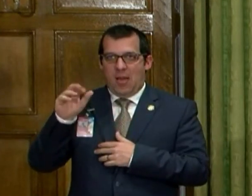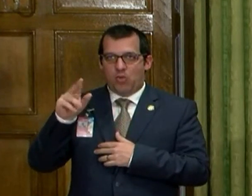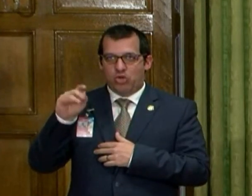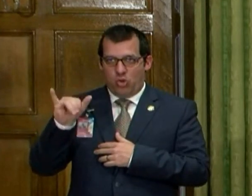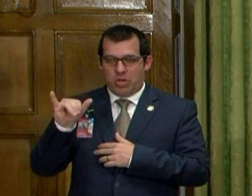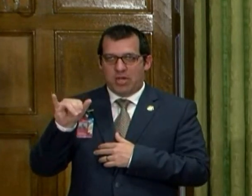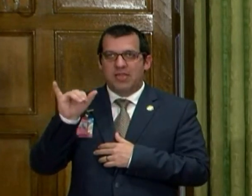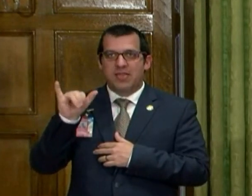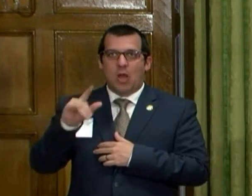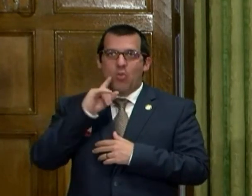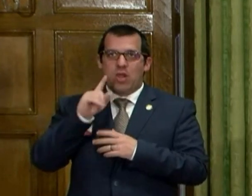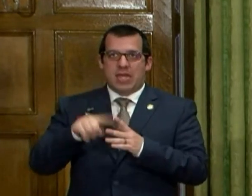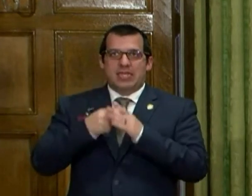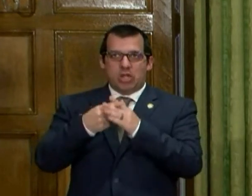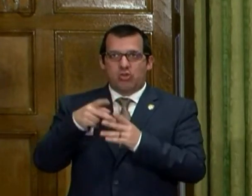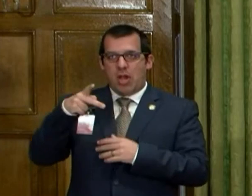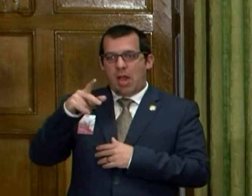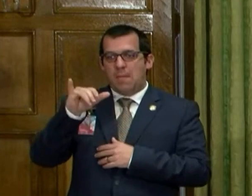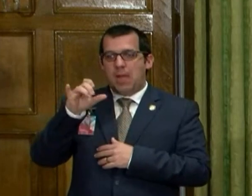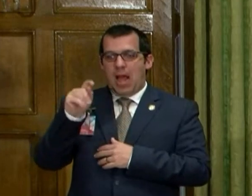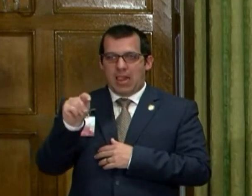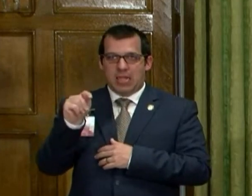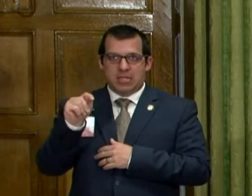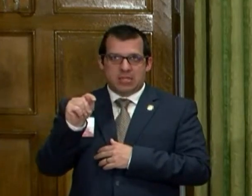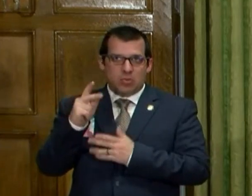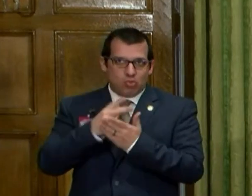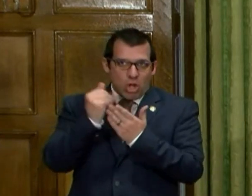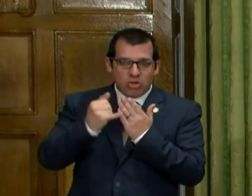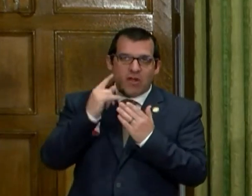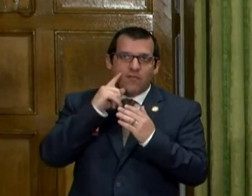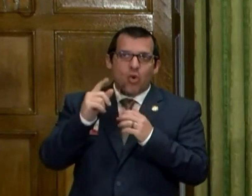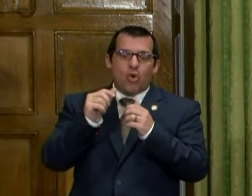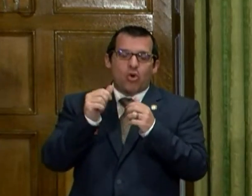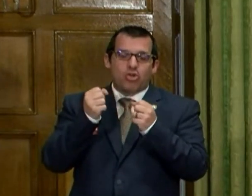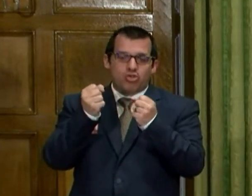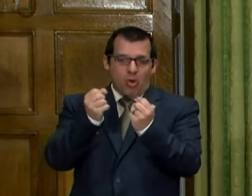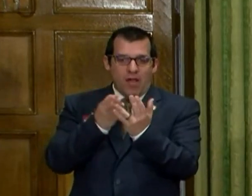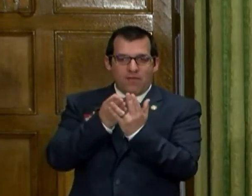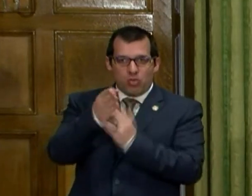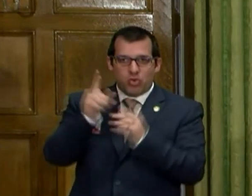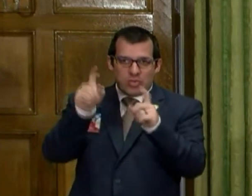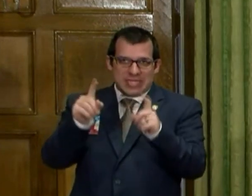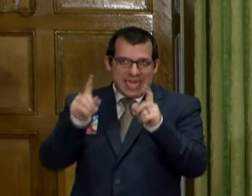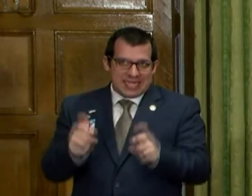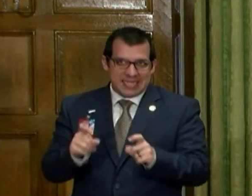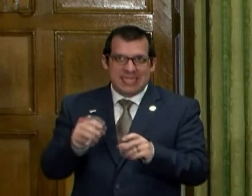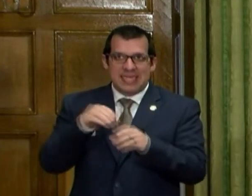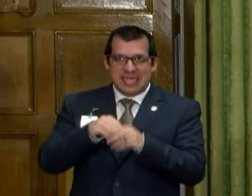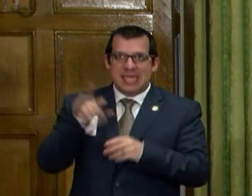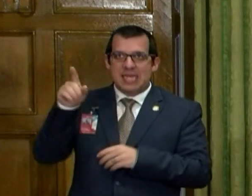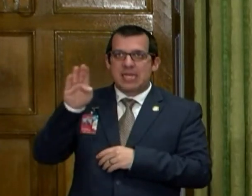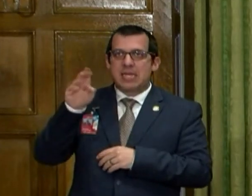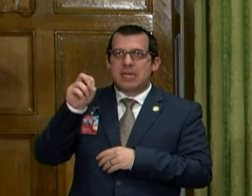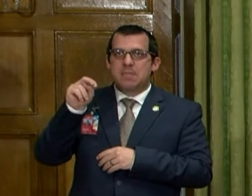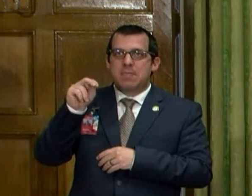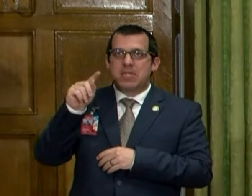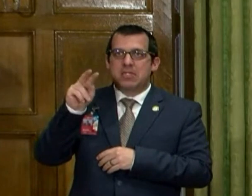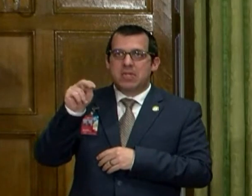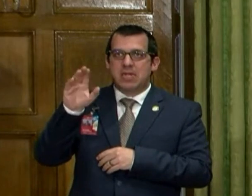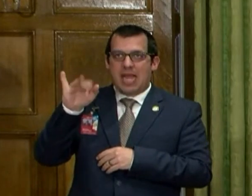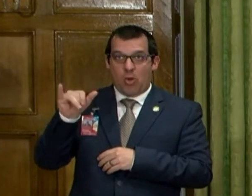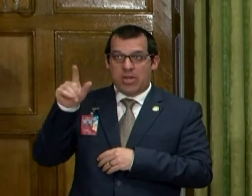a pilot project for a drive-through testing facility in Benton County, in